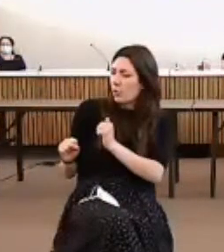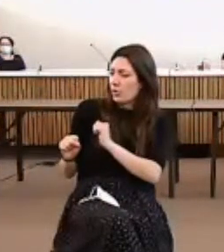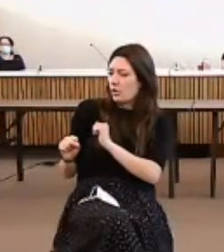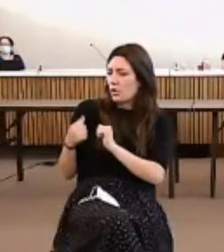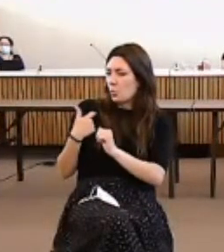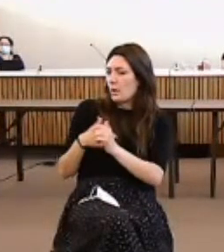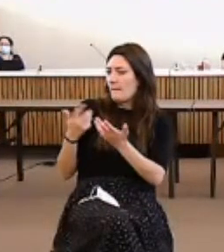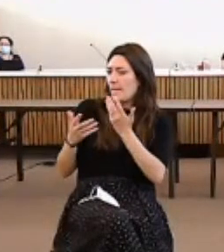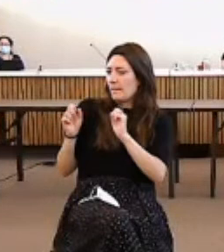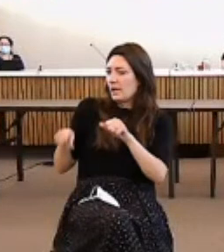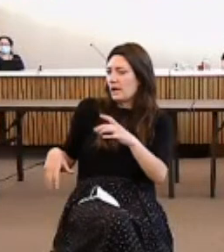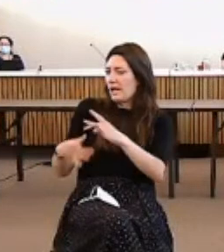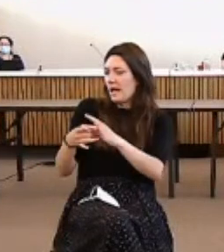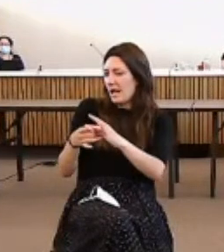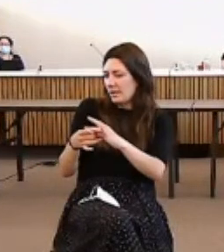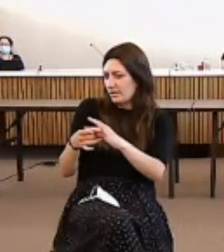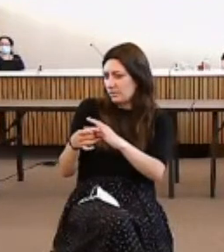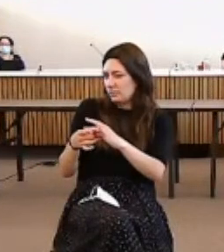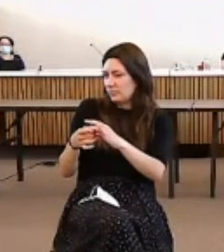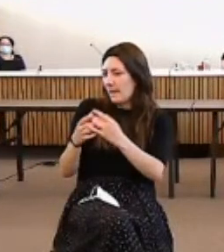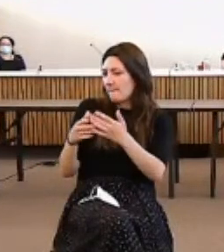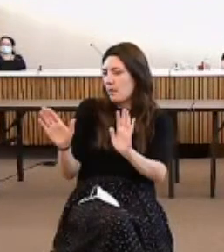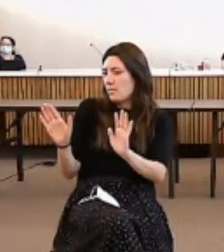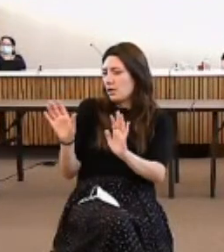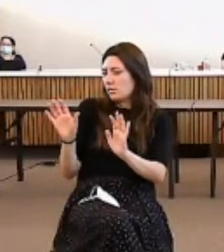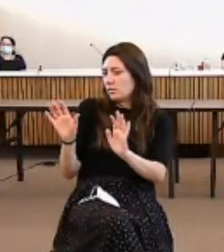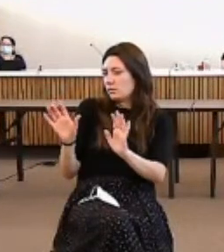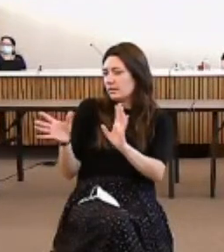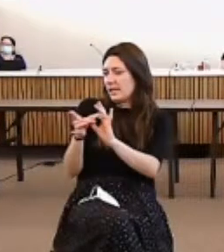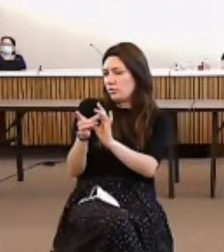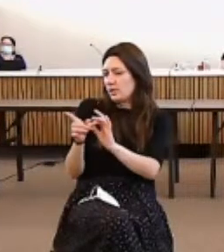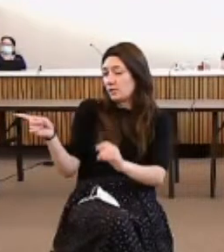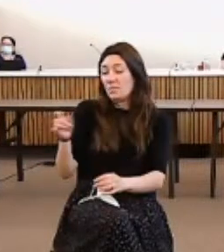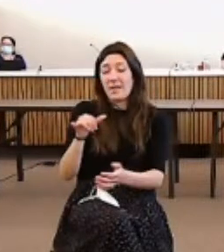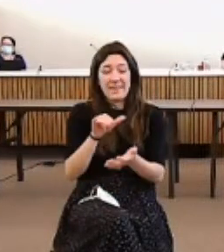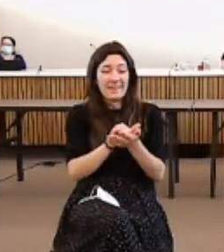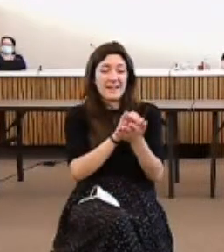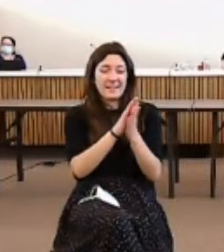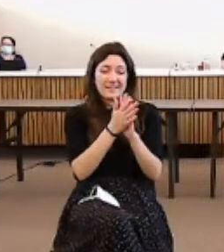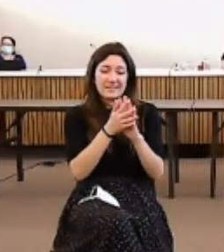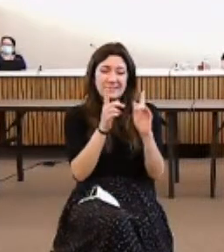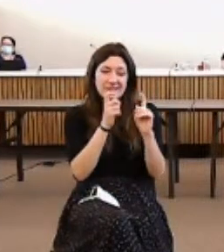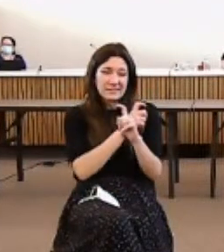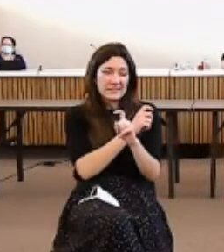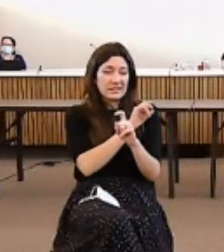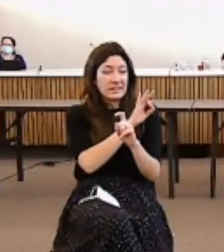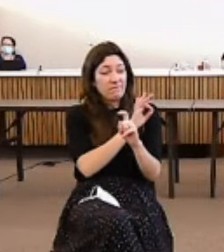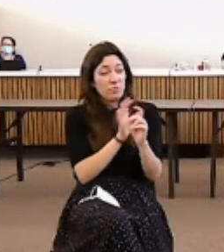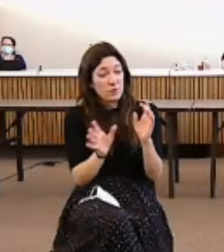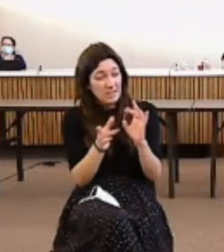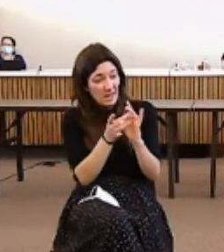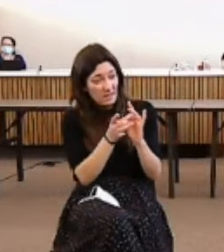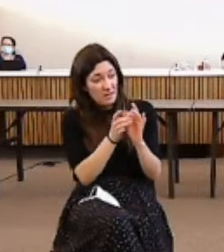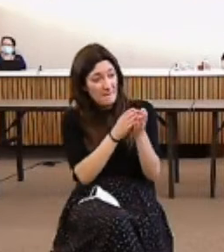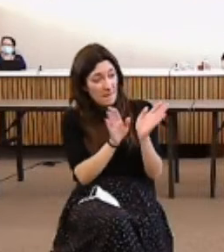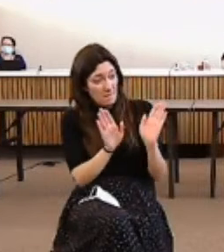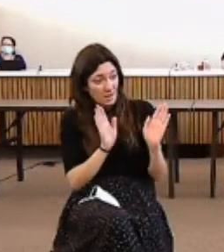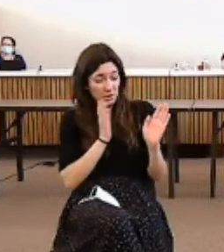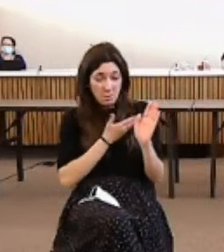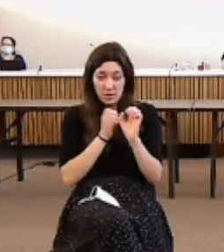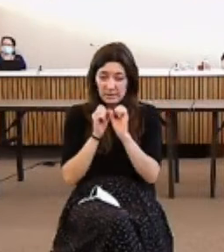have a public Y into it? Well, that's where it gets complicated, because if you connect your public to our